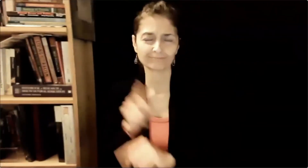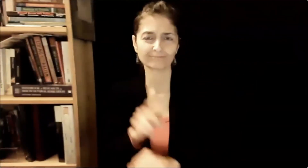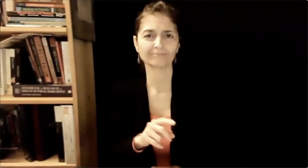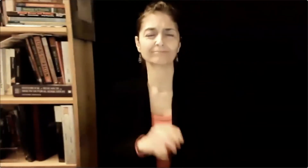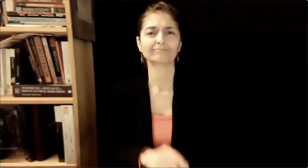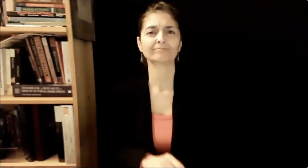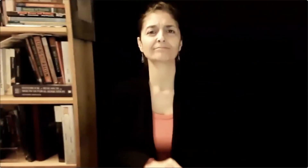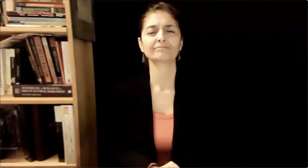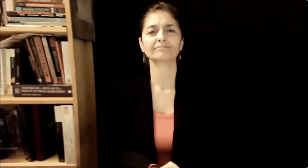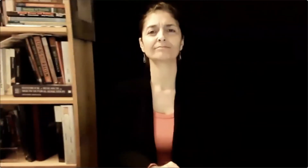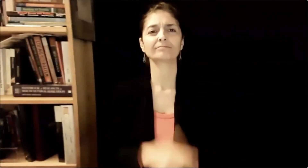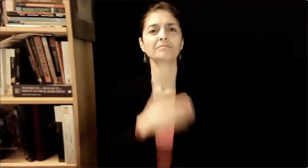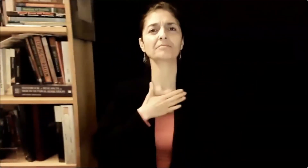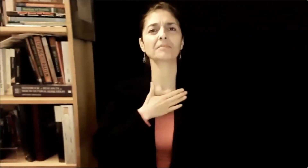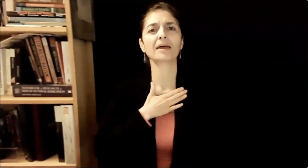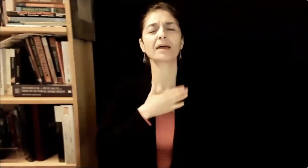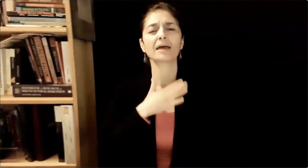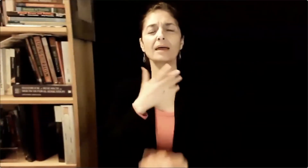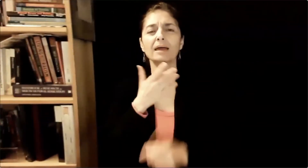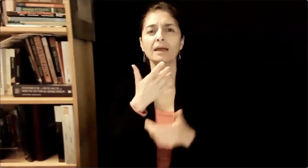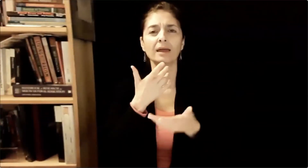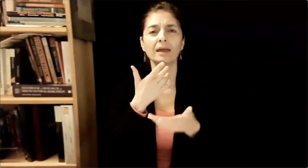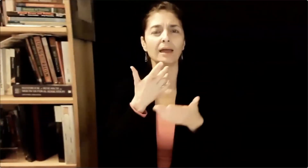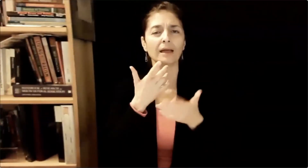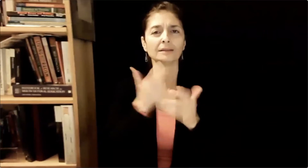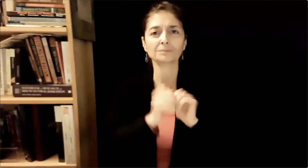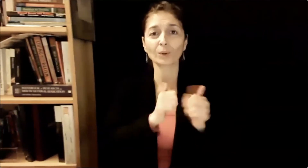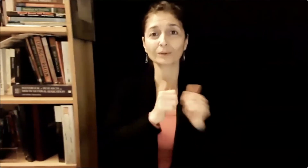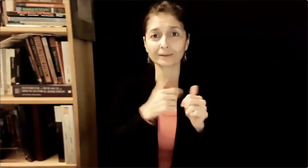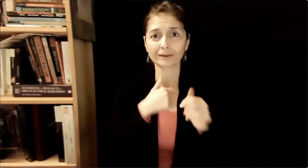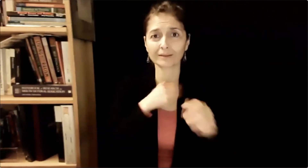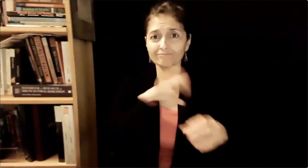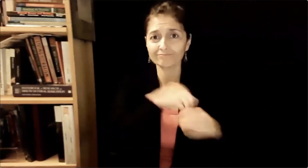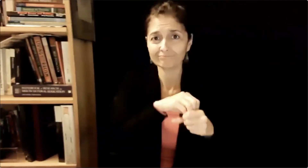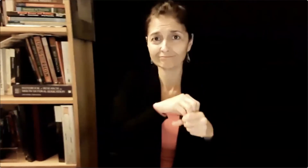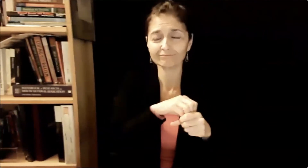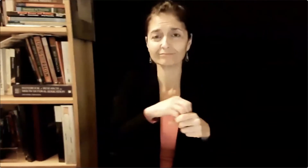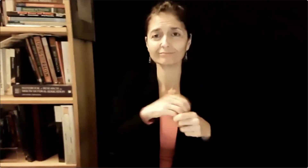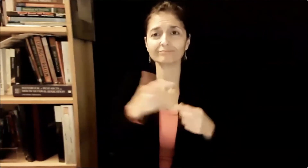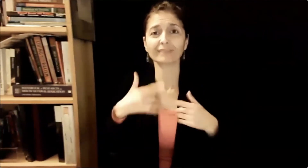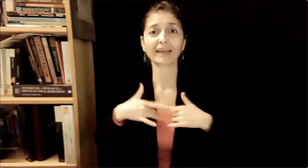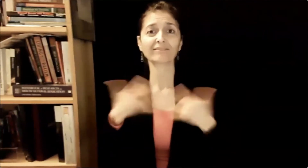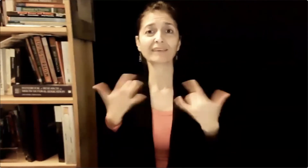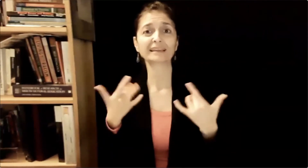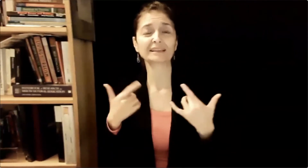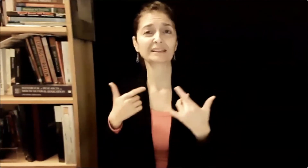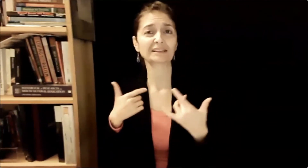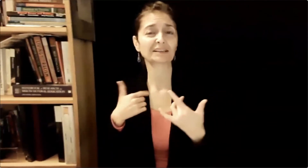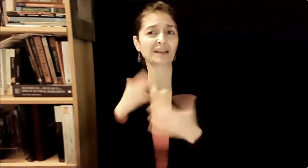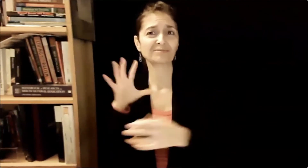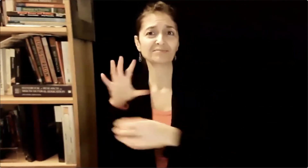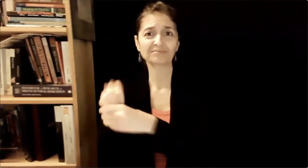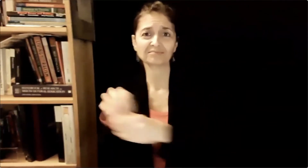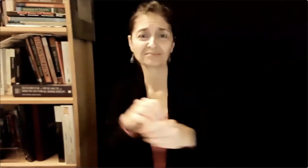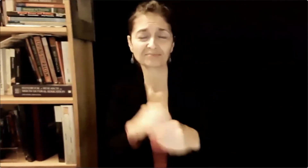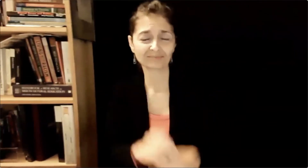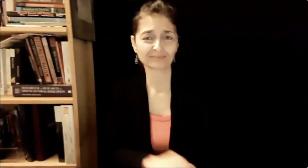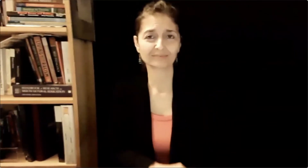My parents also attended my sports events and other events that I was involved